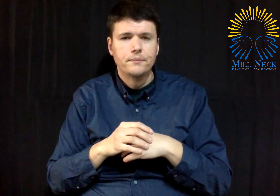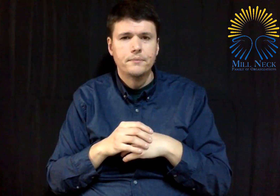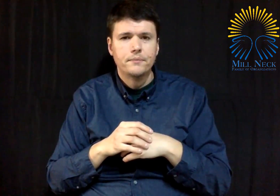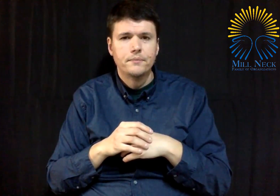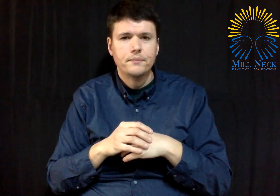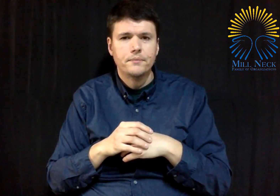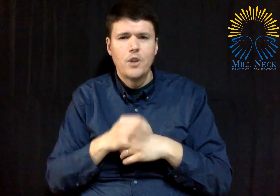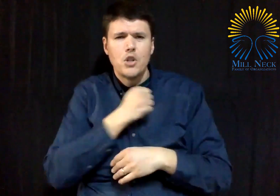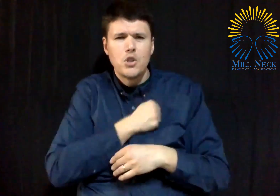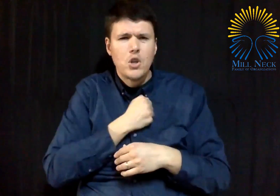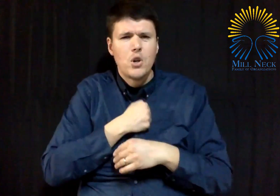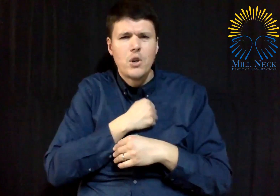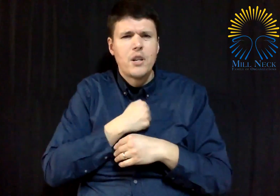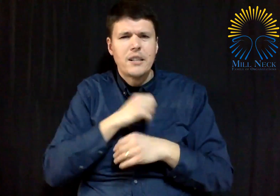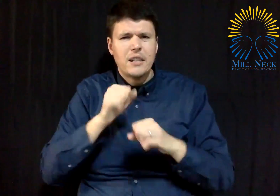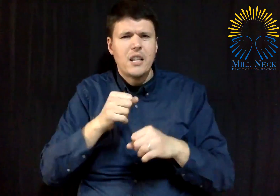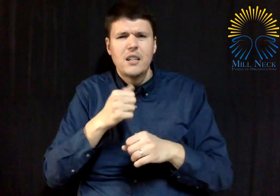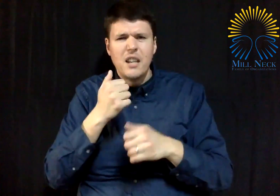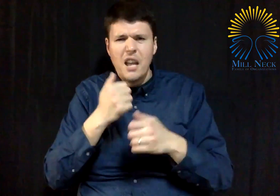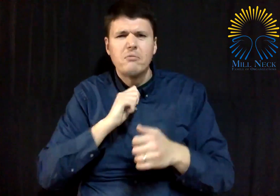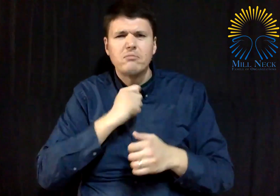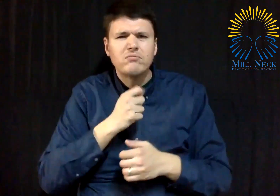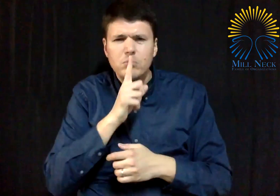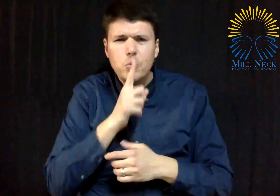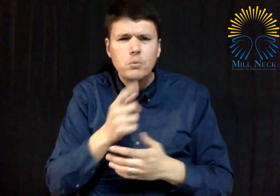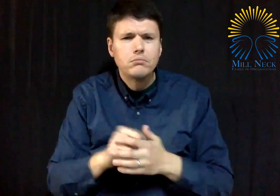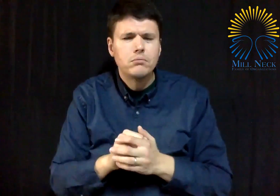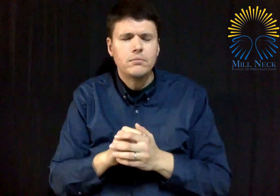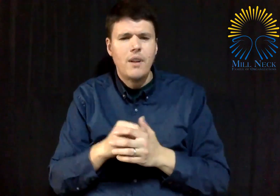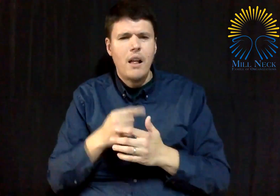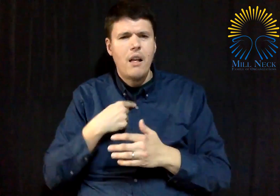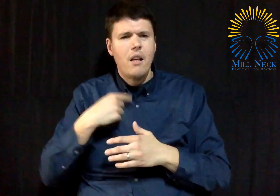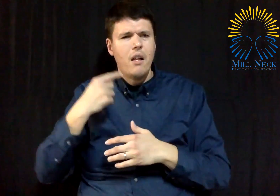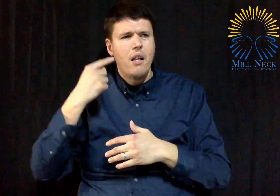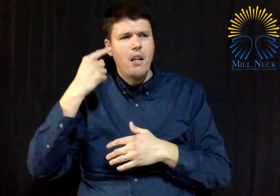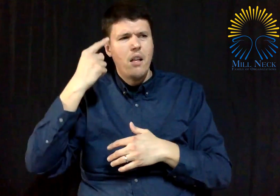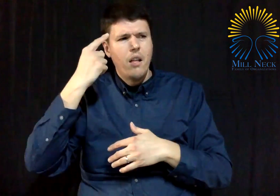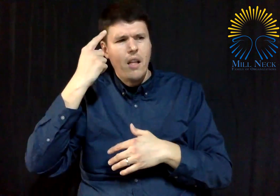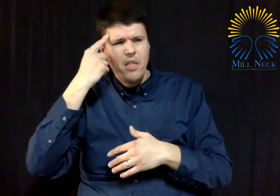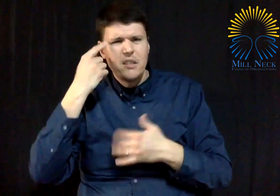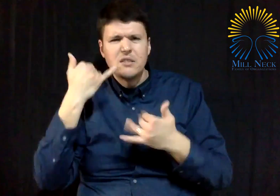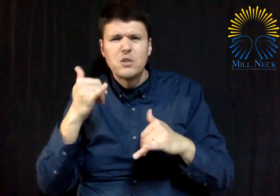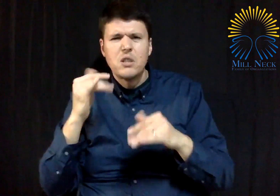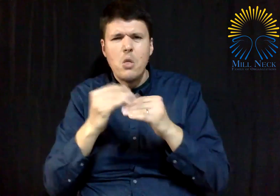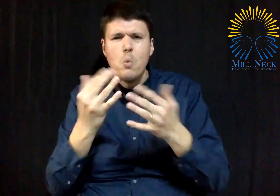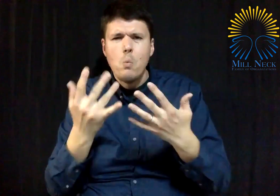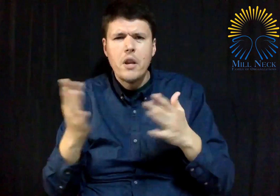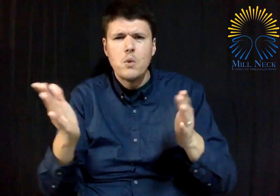I'm sorry, can everyone go on mute? I think someone's stuck in the waiting room.